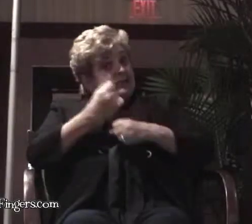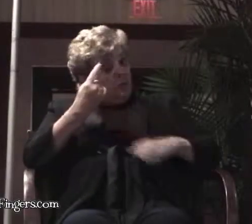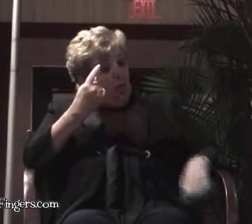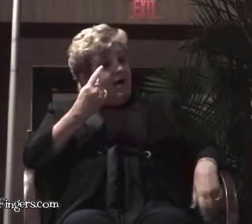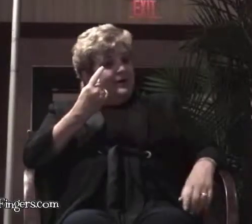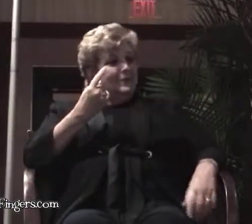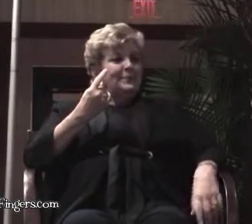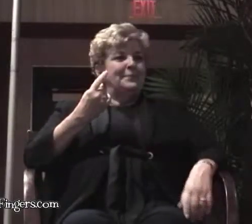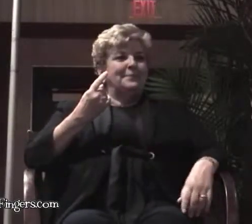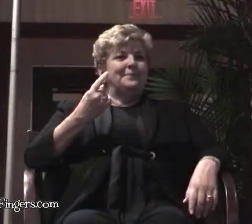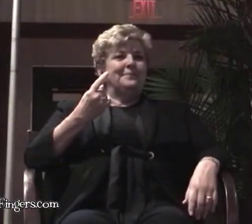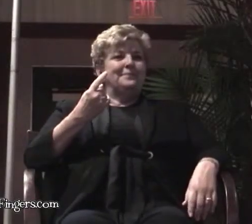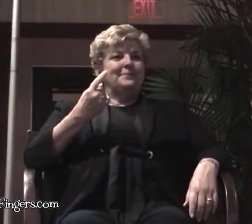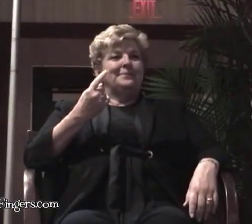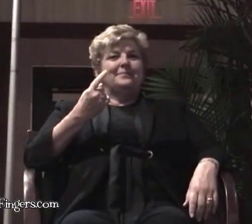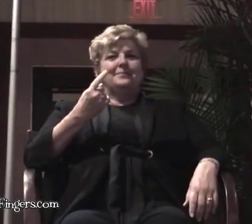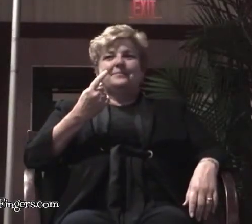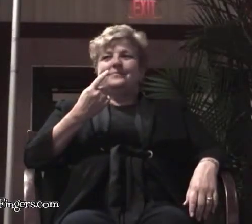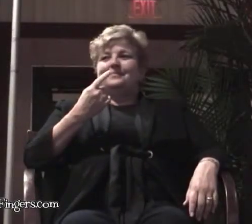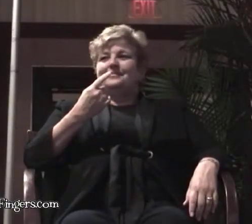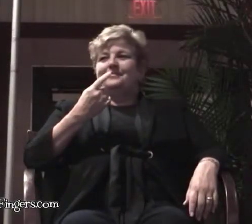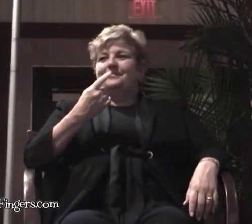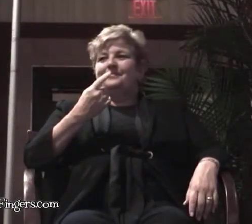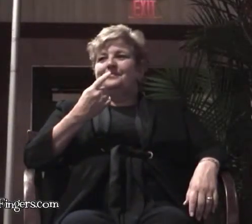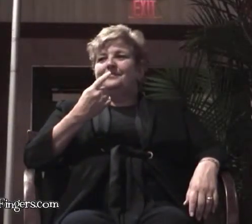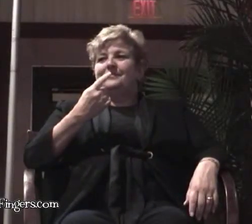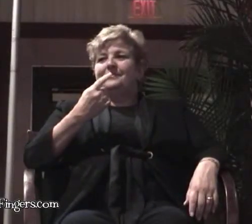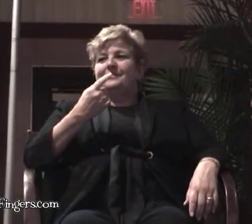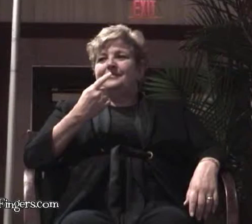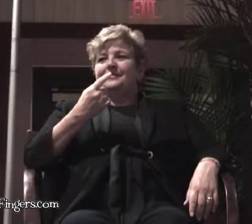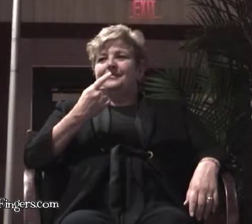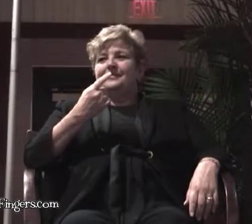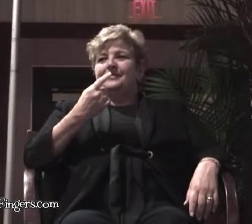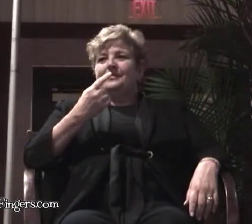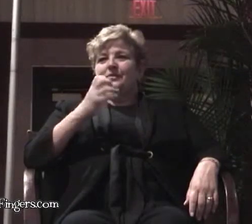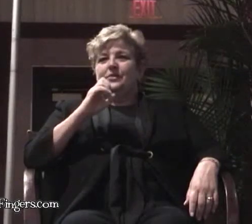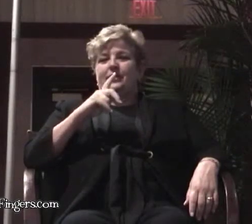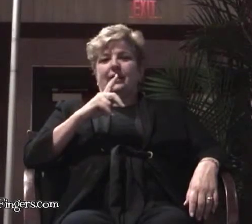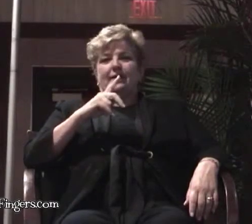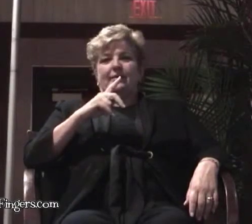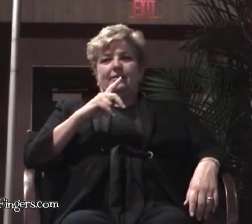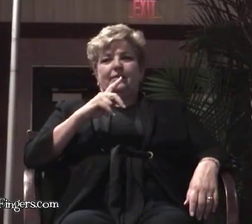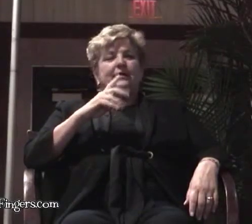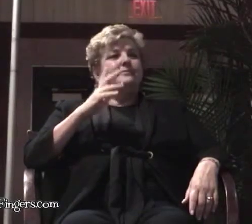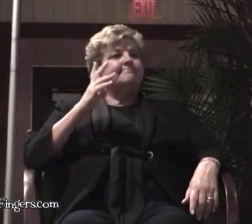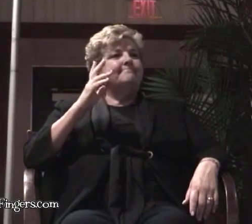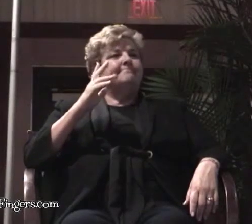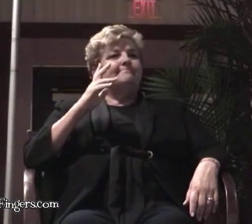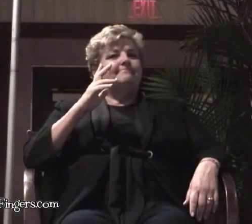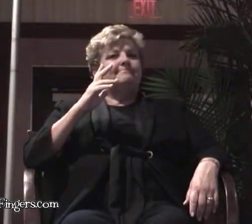Set my timer. I've been forewarned. Go.